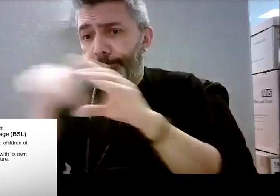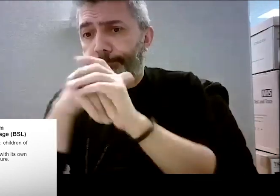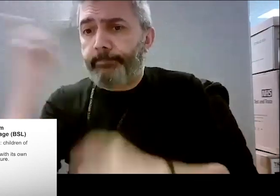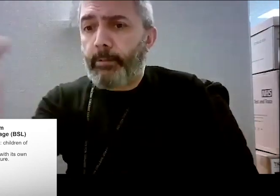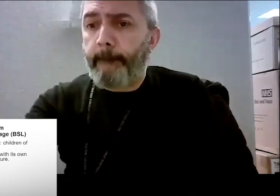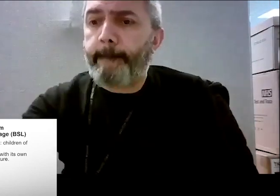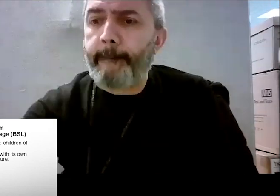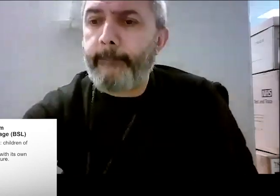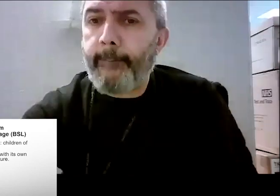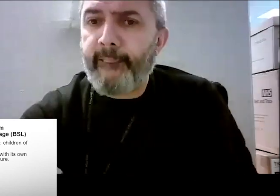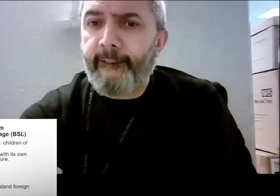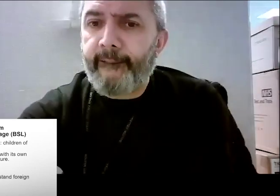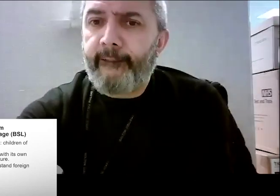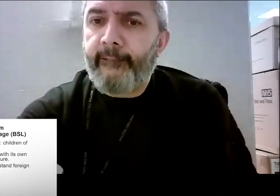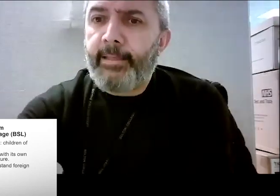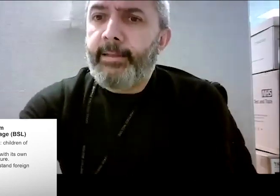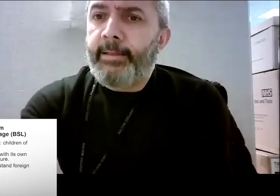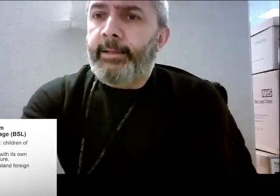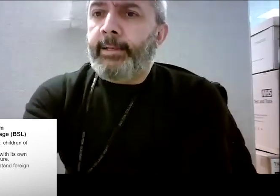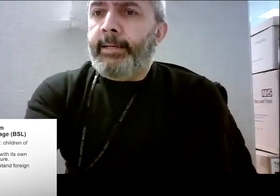the context.